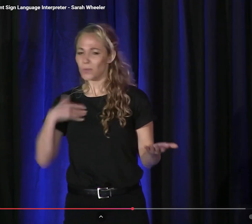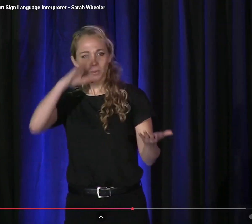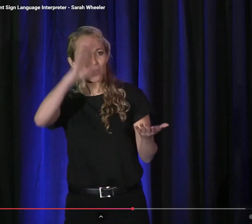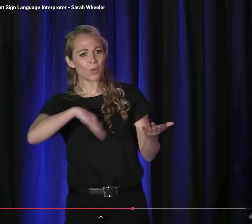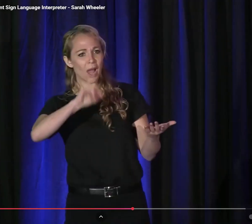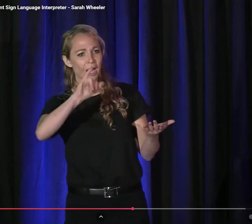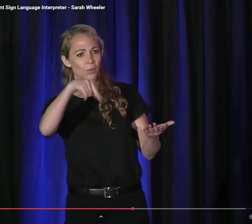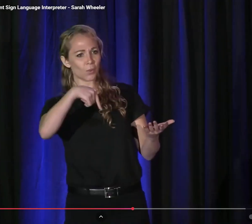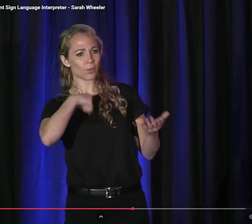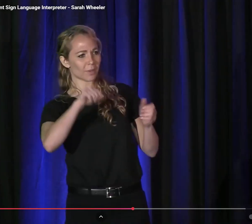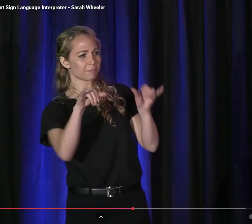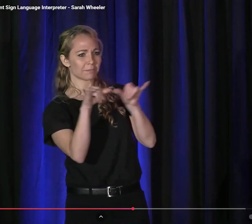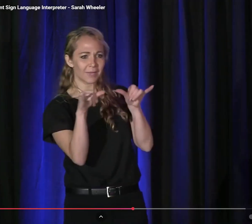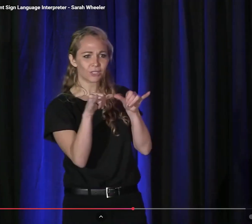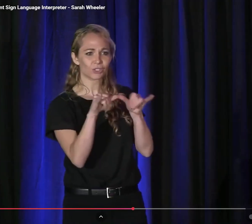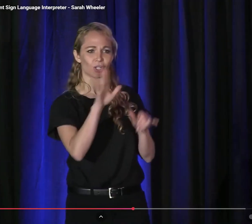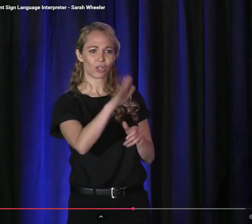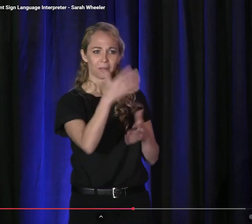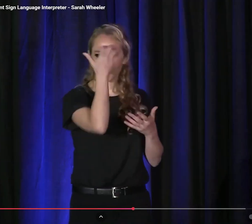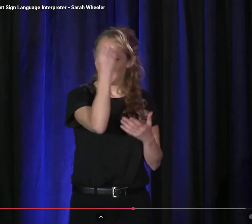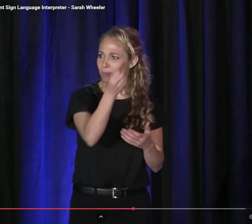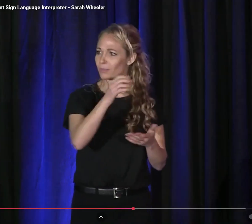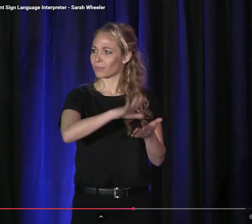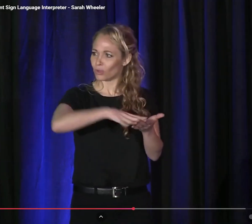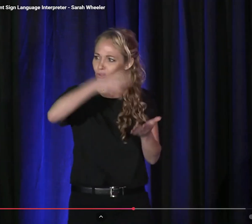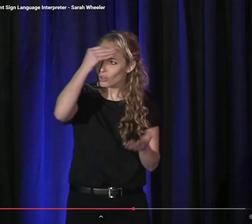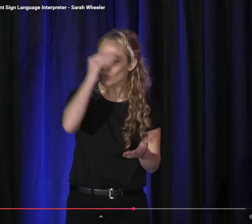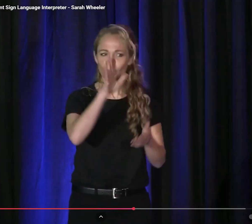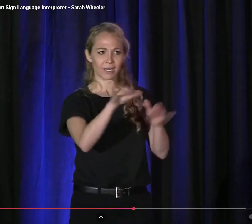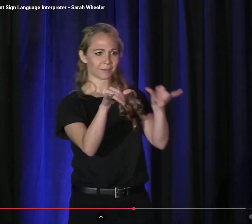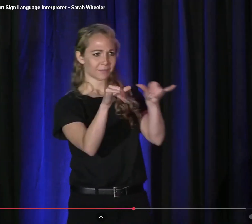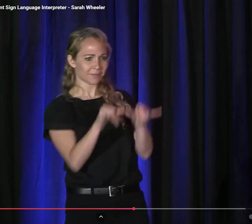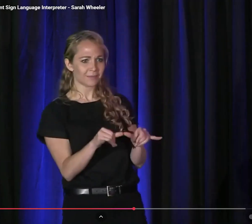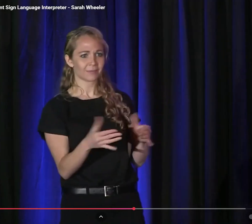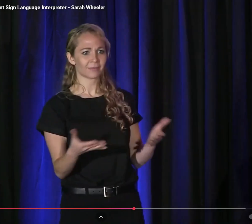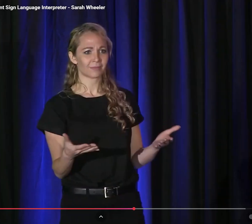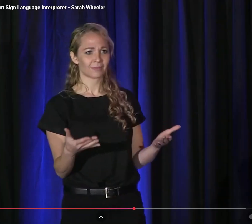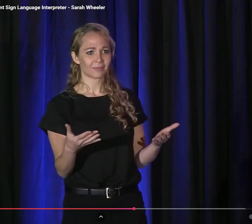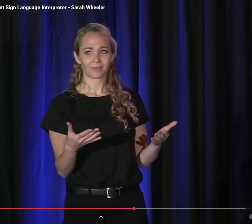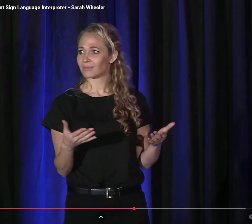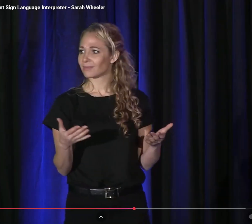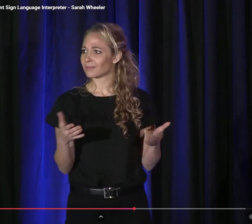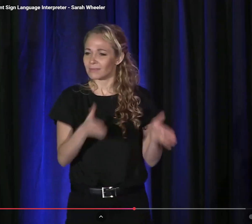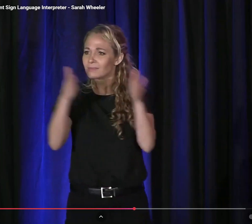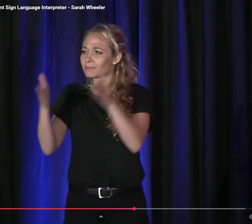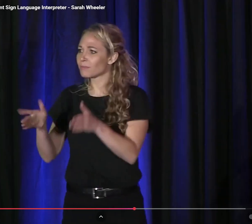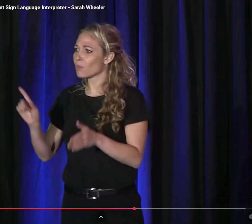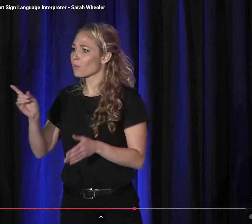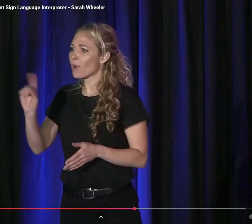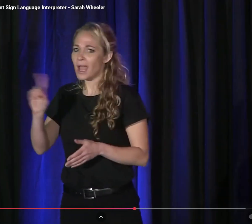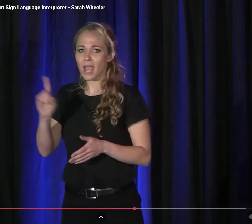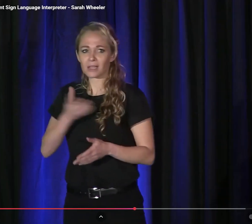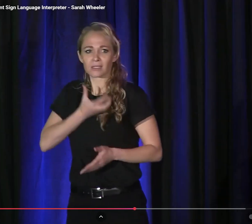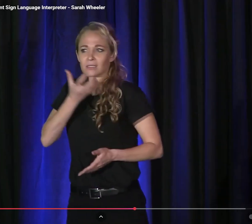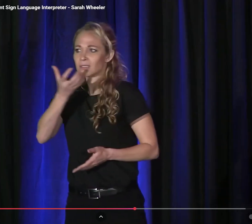data. We knew that we can measure IQ, such as memory, learning, and that type of ability.